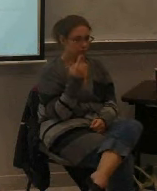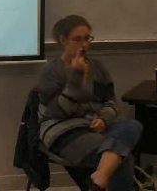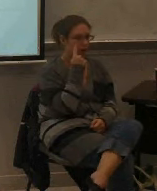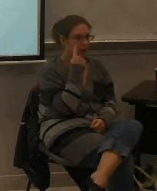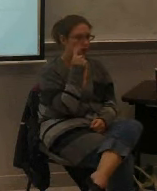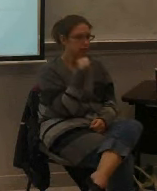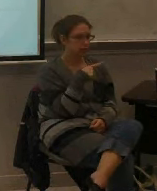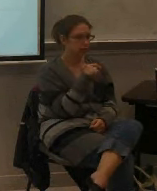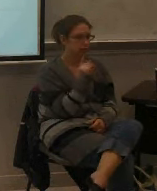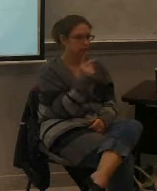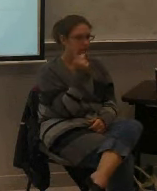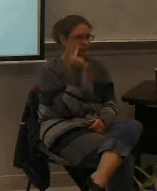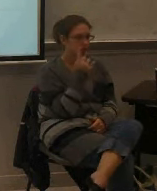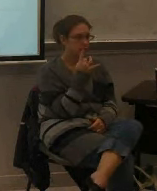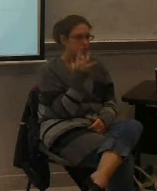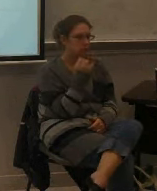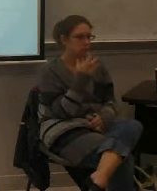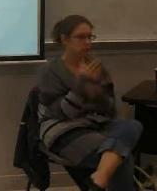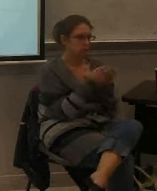integrate over time, or some